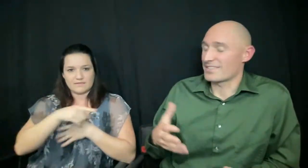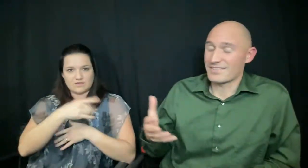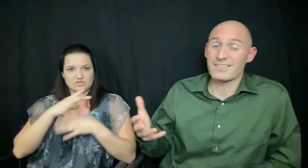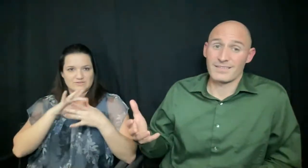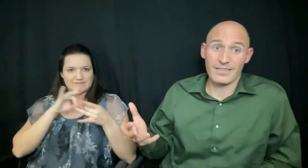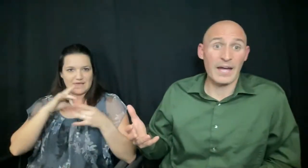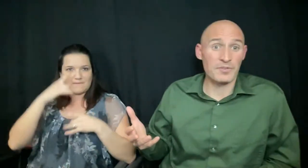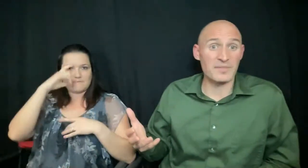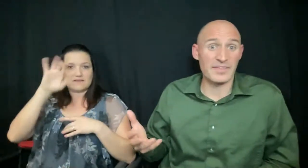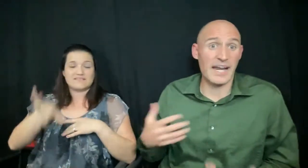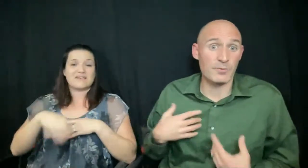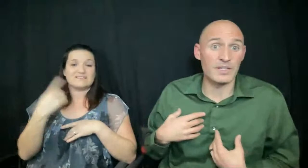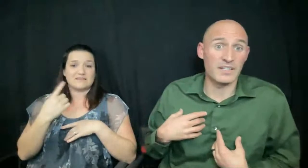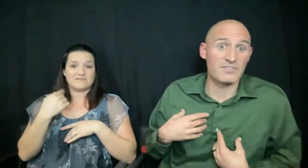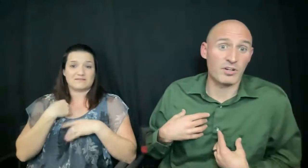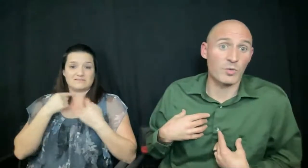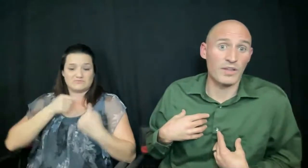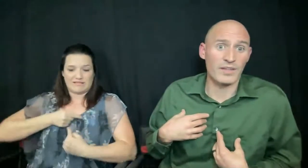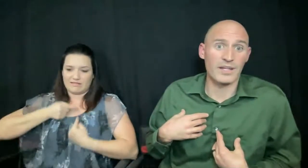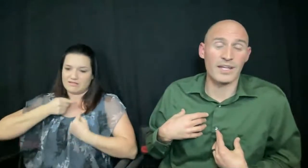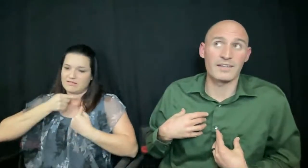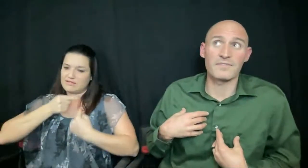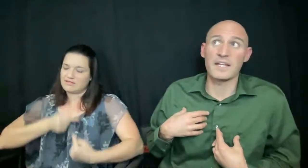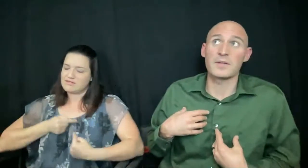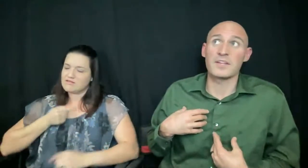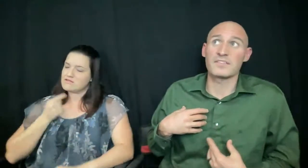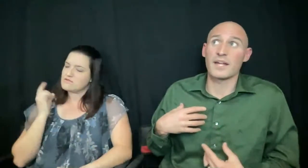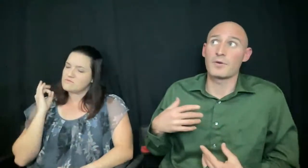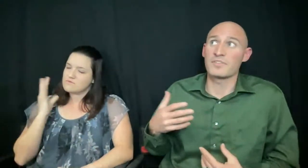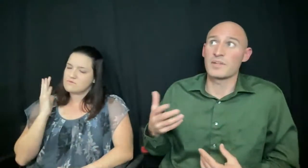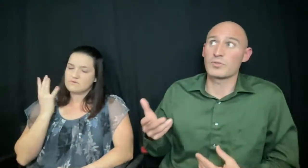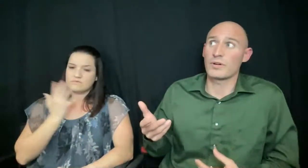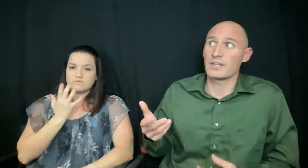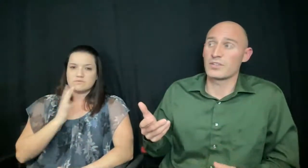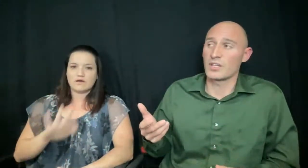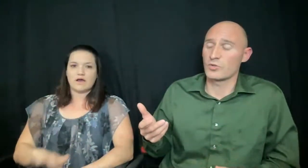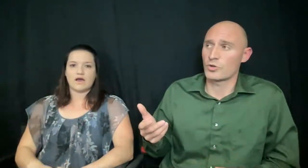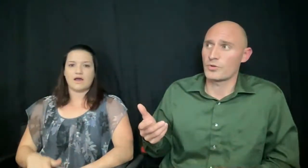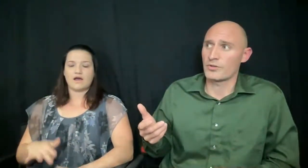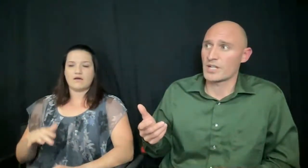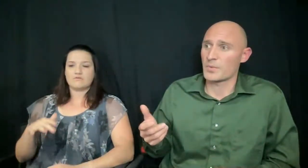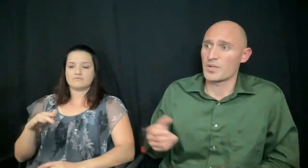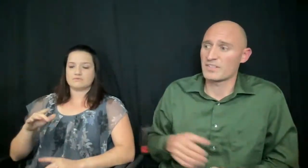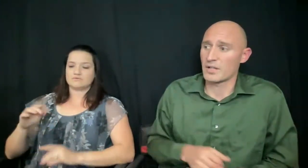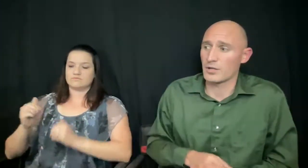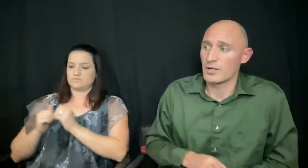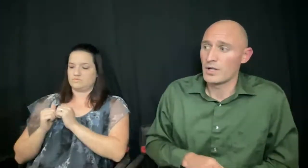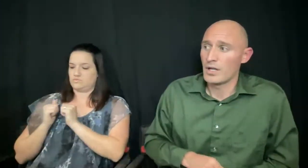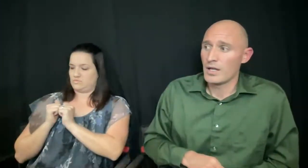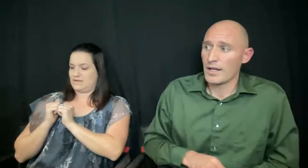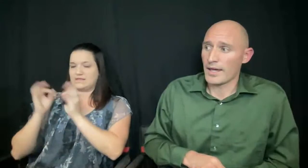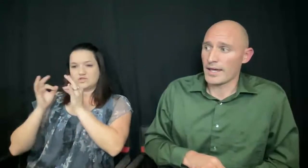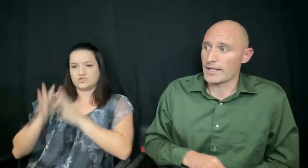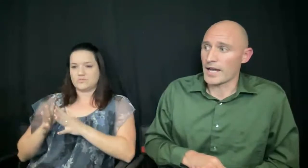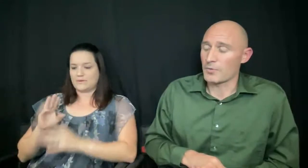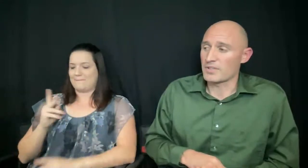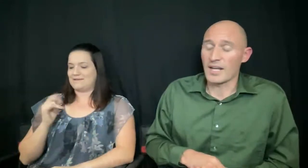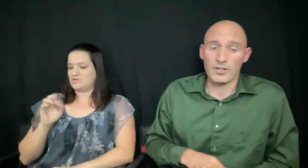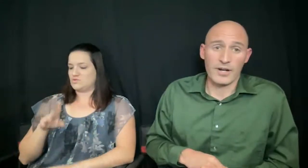because that was something that I really did struggle with. And it's funny because I was mentoring an interpreter a couple weeks ago, and I would tell her